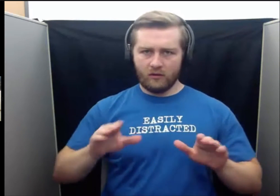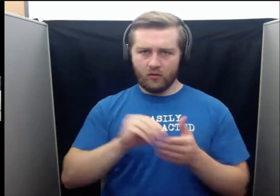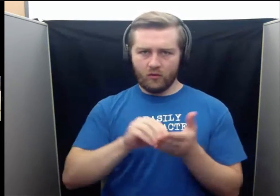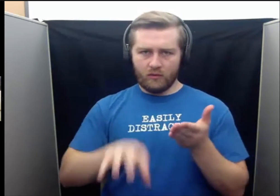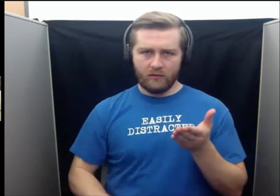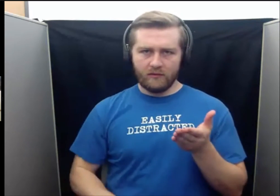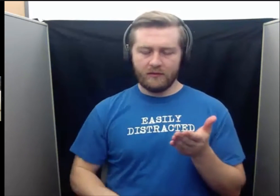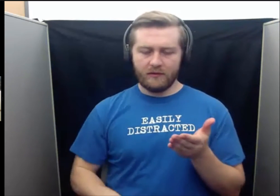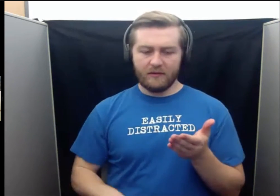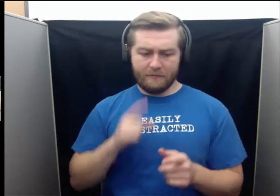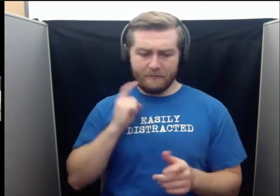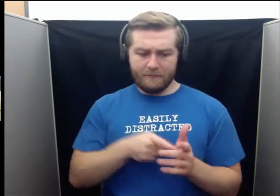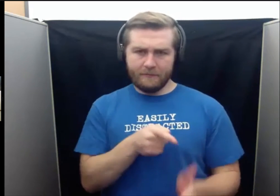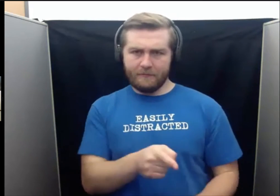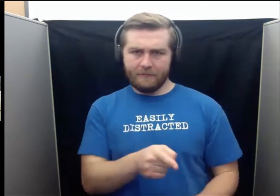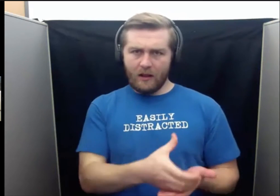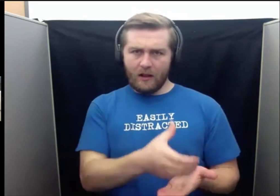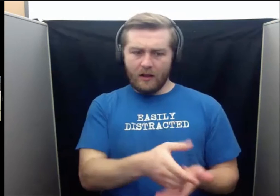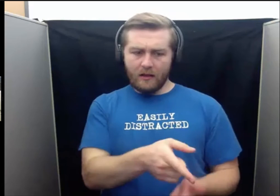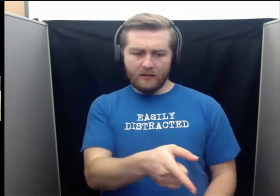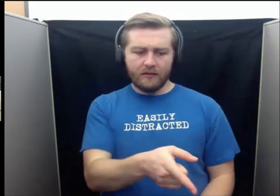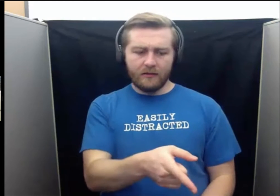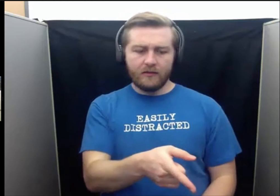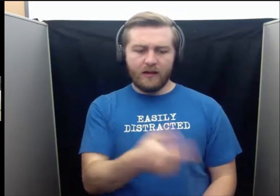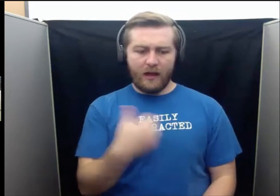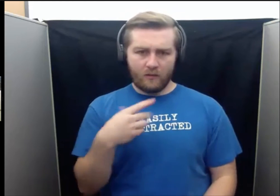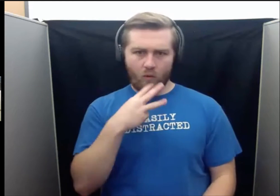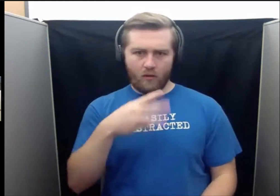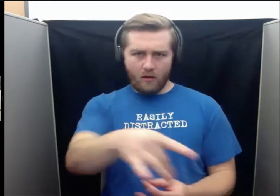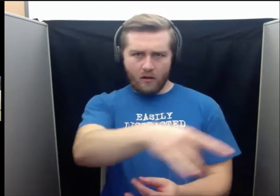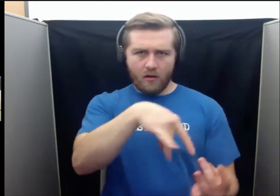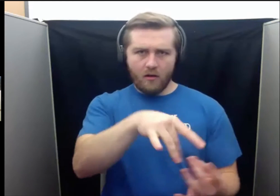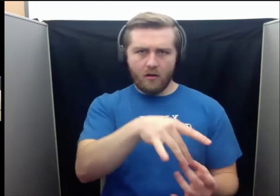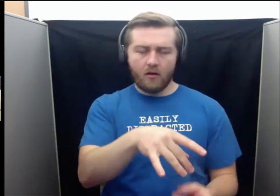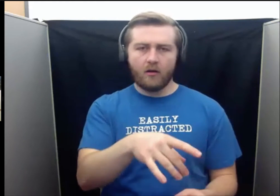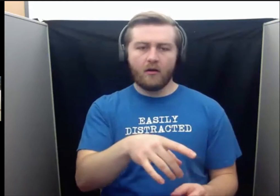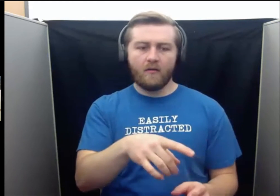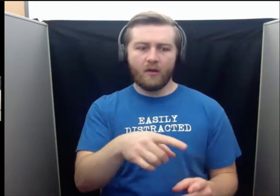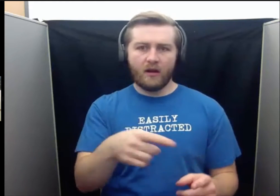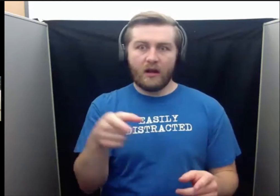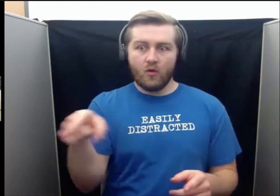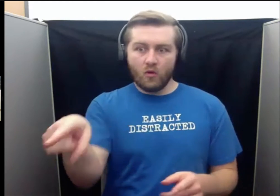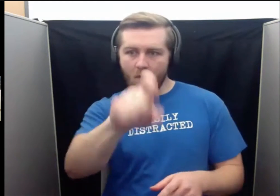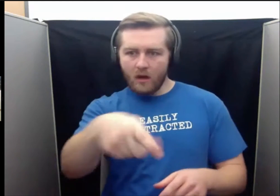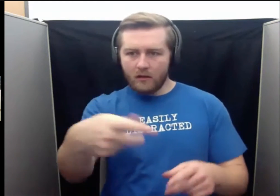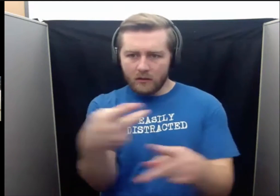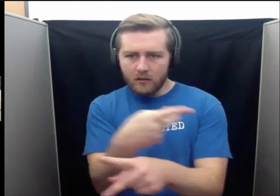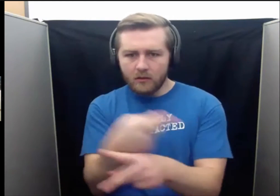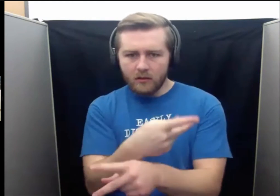how it is. And I said, you can only tell me, or you can only ask me questions that end in yes and no. And we sat there for